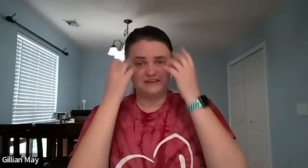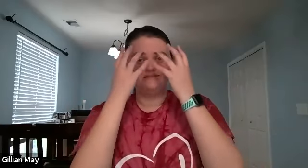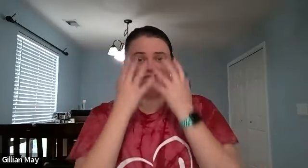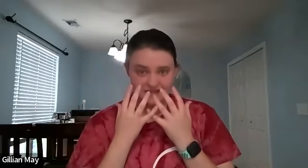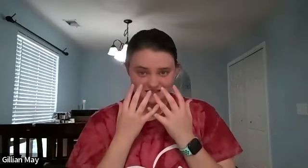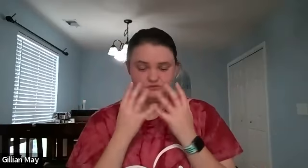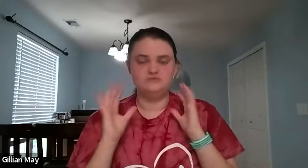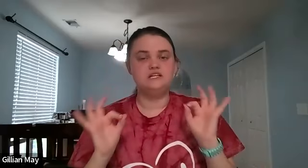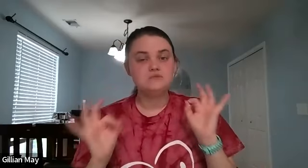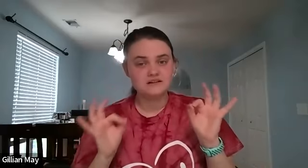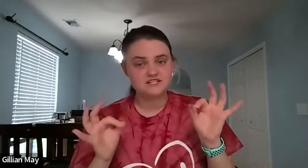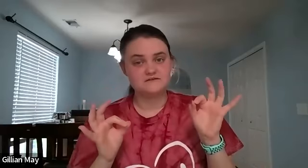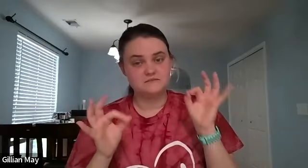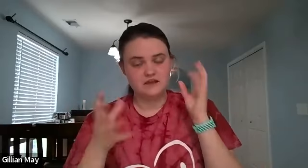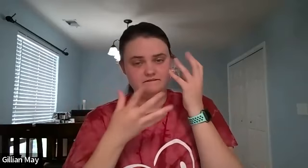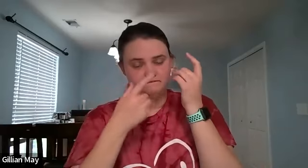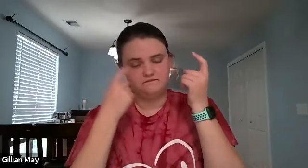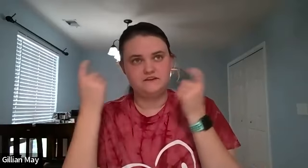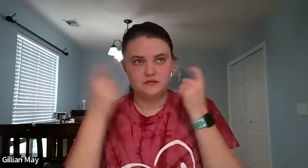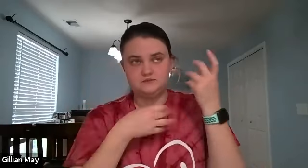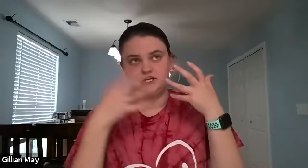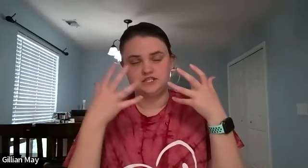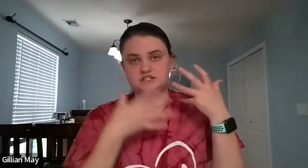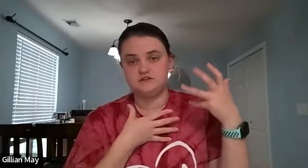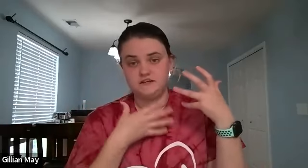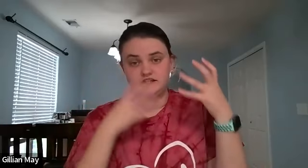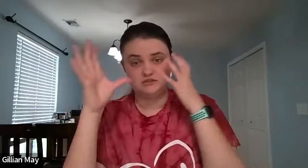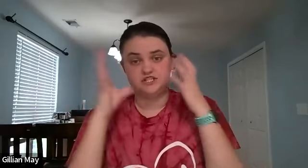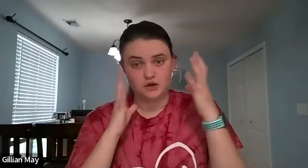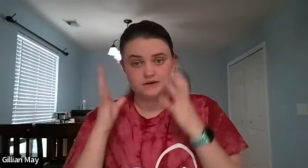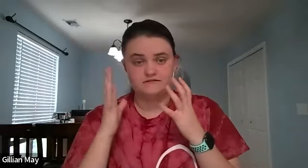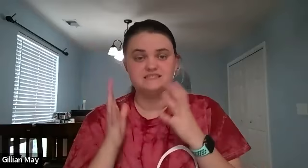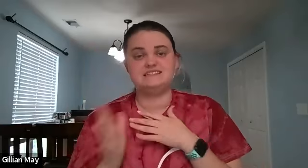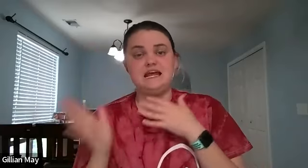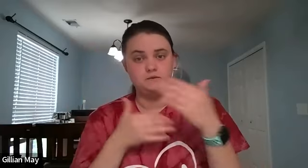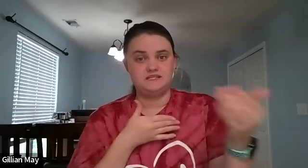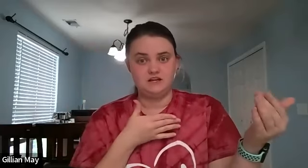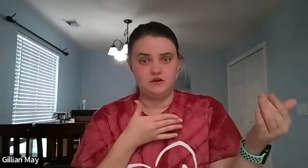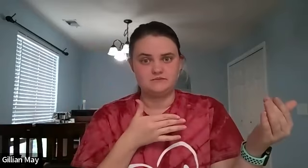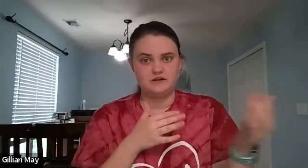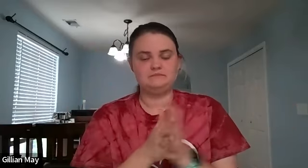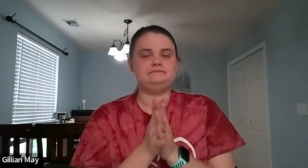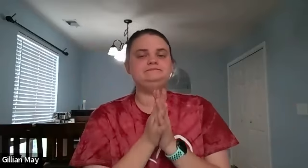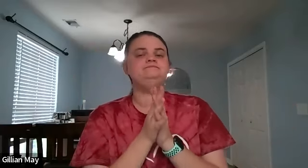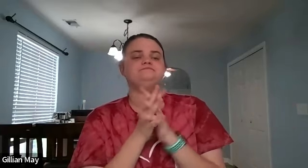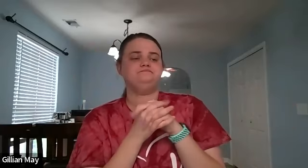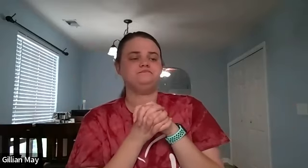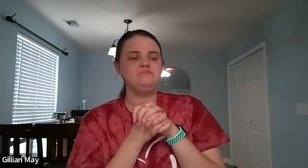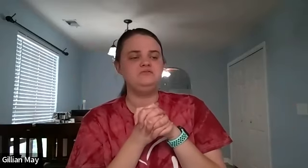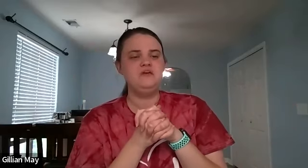looking face. You really want to let your like expressions or your feelings really show on your face because that helps it get across better.